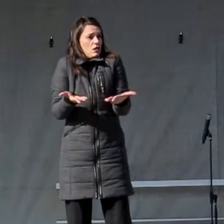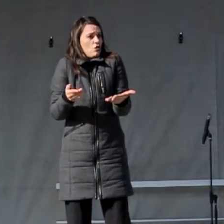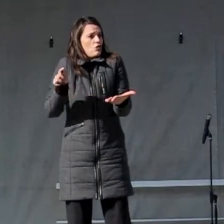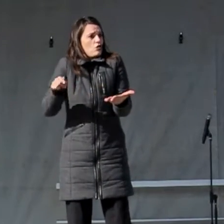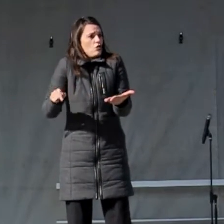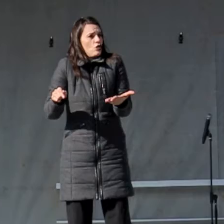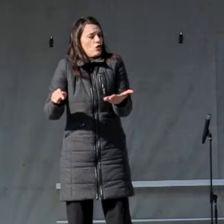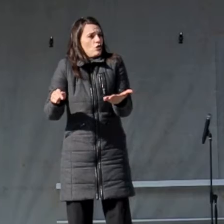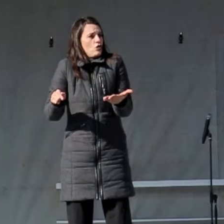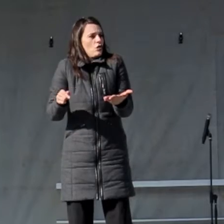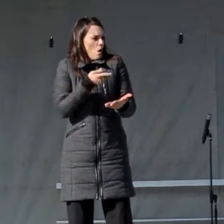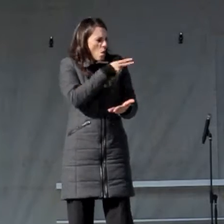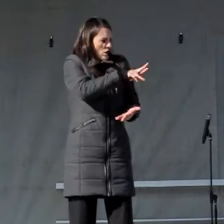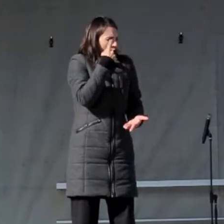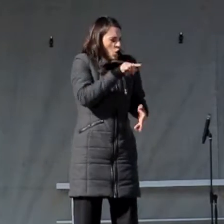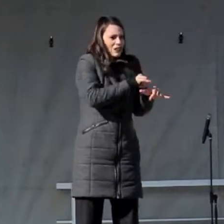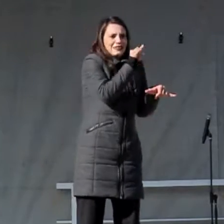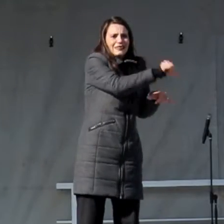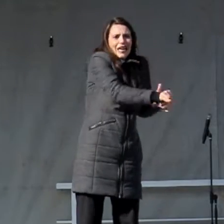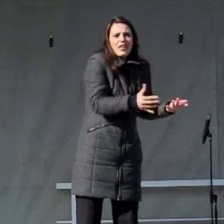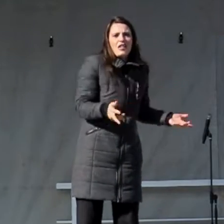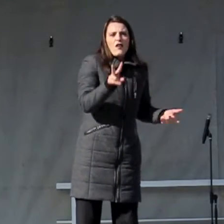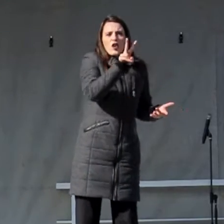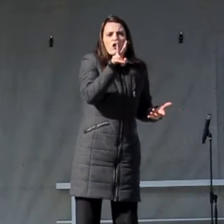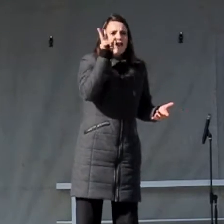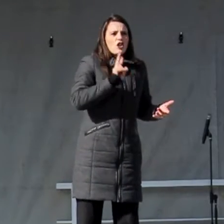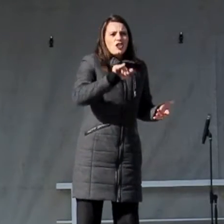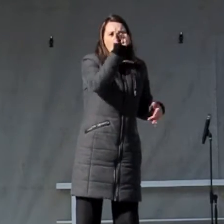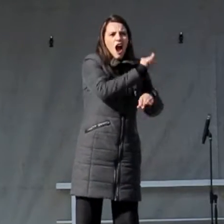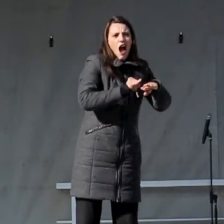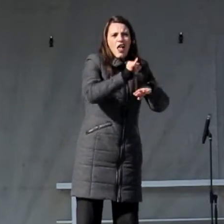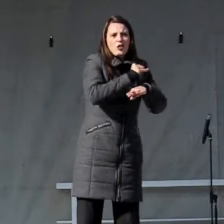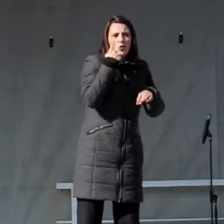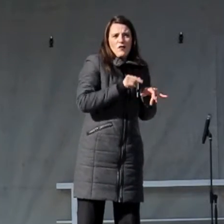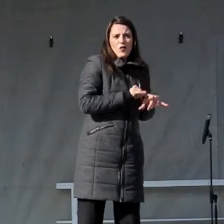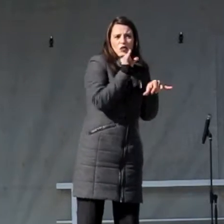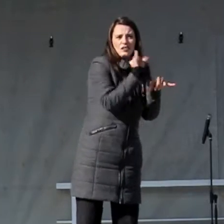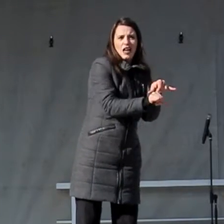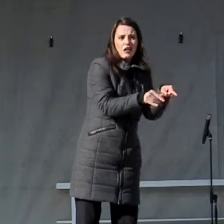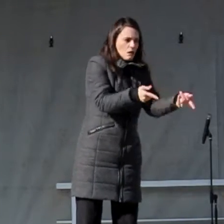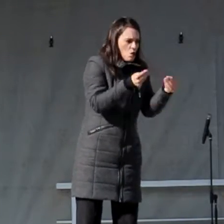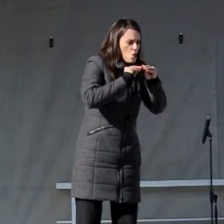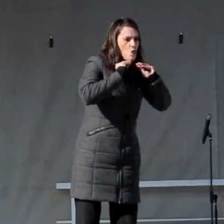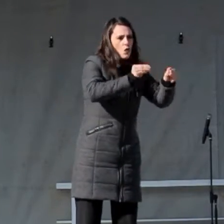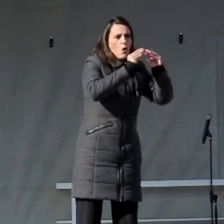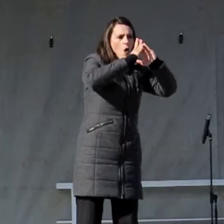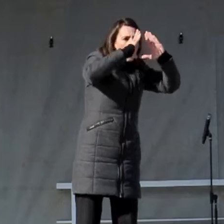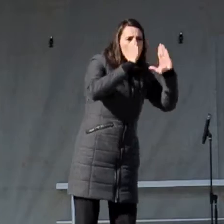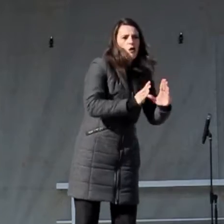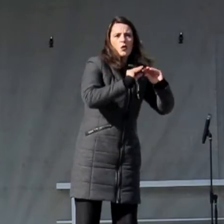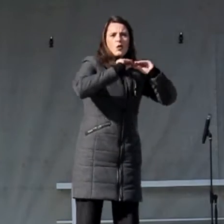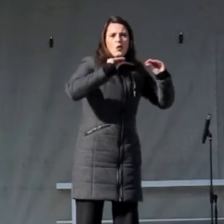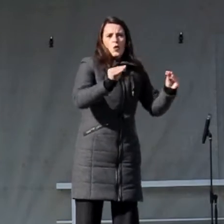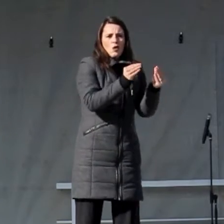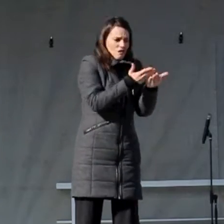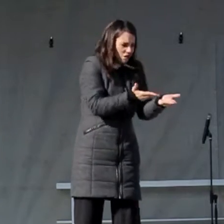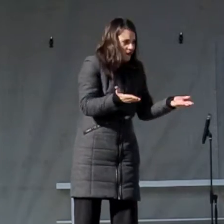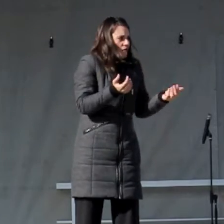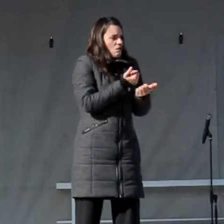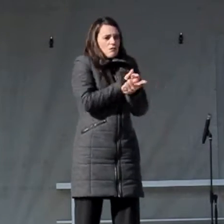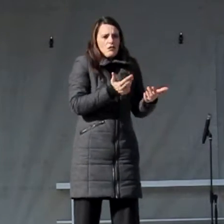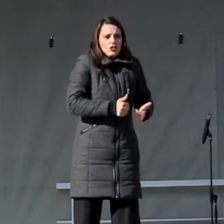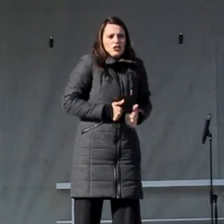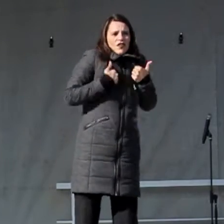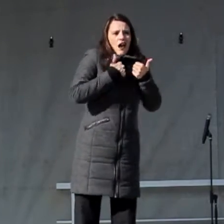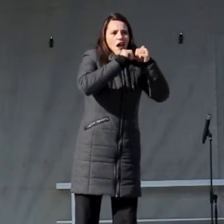are you staying in Puerto Rico for? What are you staying in the Virgin Islands for? You lost your home. You lost everything. You have